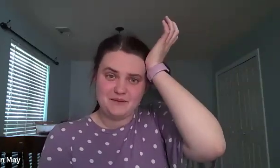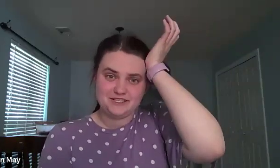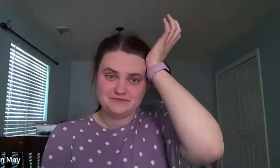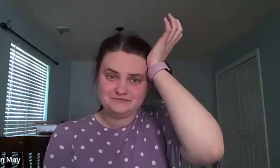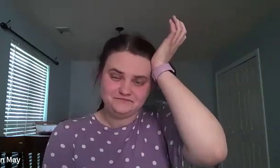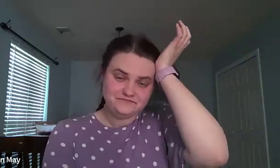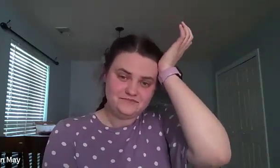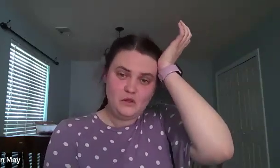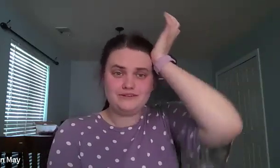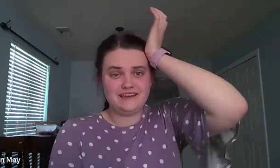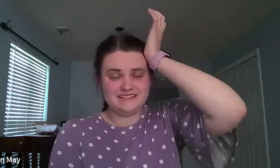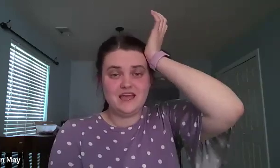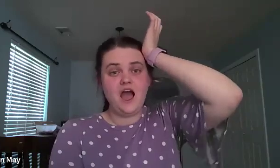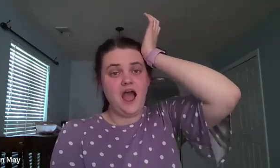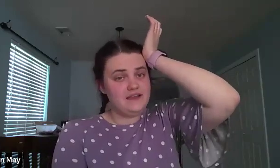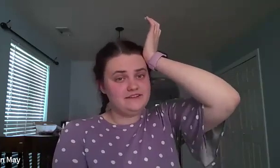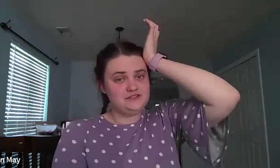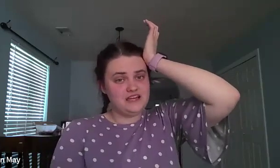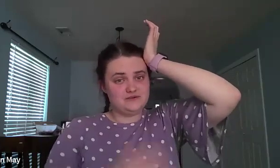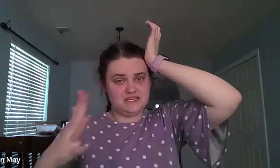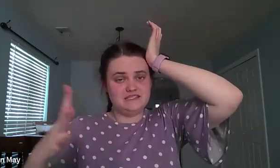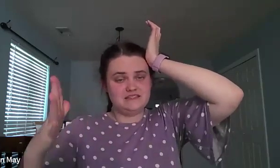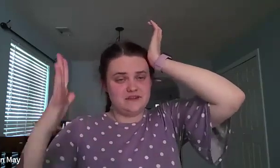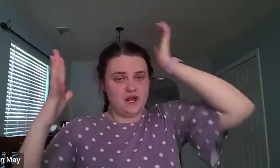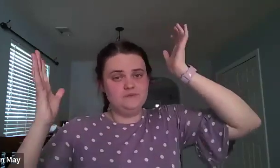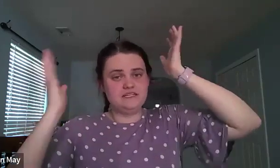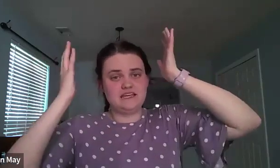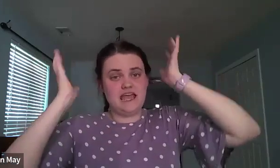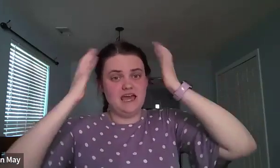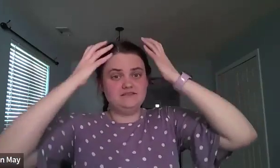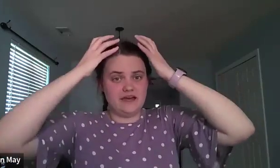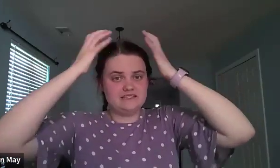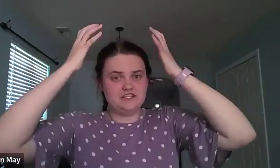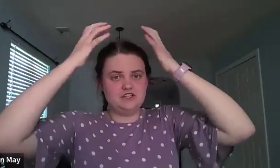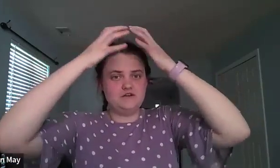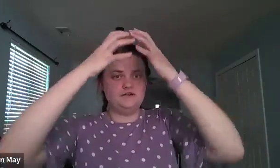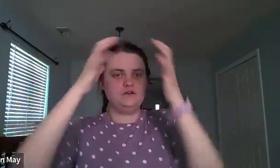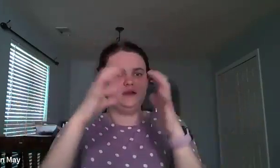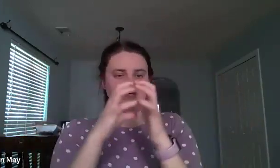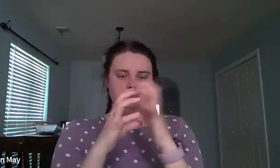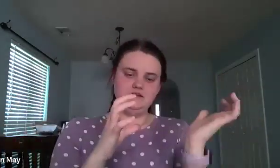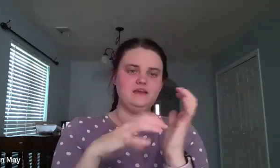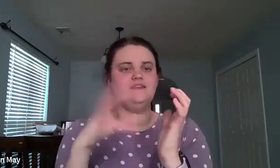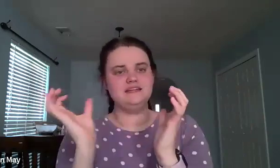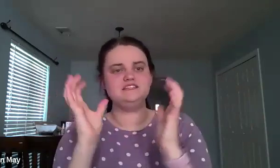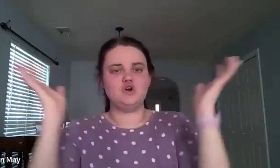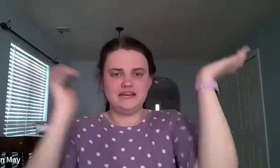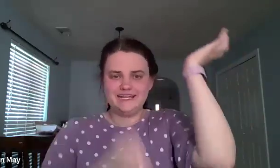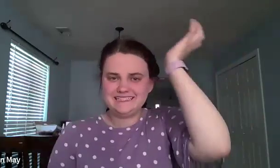Cabbage or lettuce. I visualize with this, if it helps, is like a head of lettuce. Like, you know, if you look at it when you're peeling a lettuce, it's all connected.